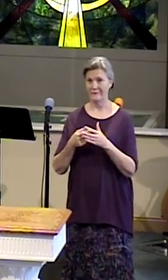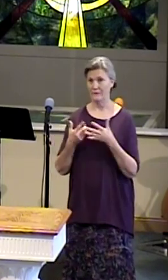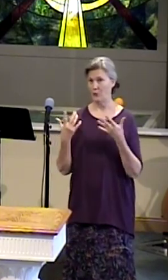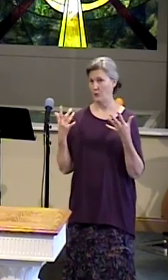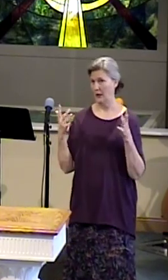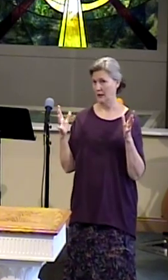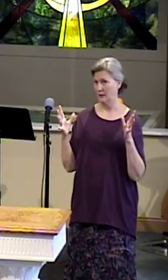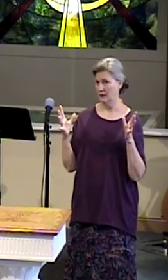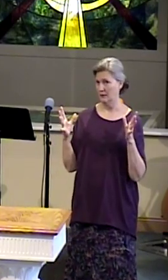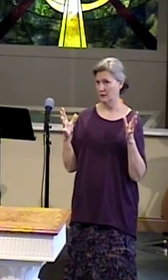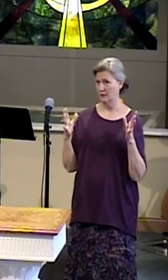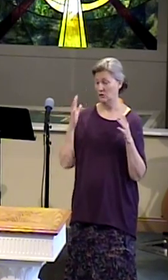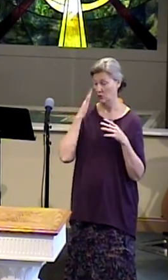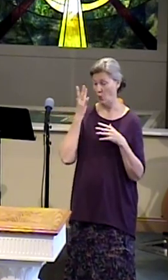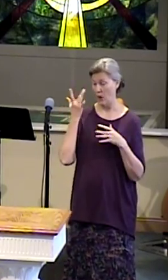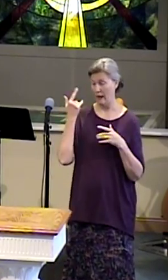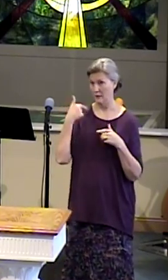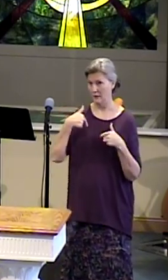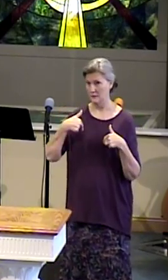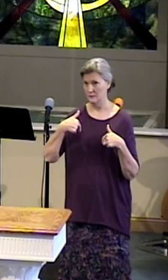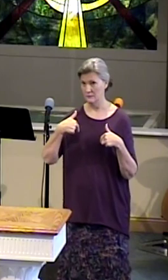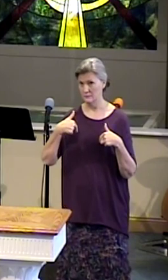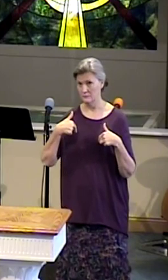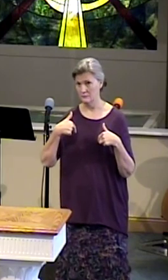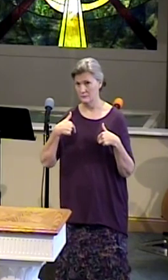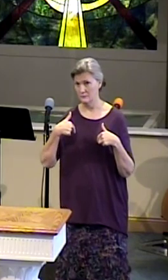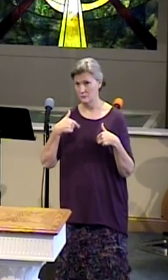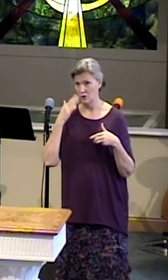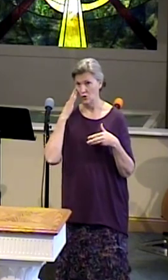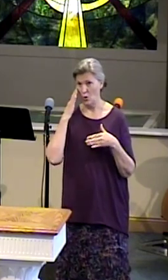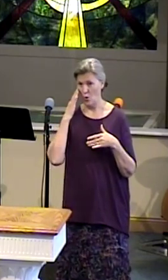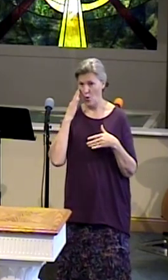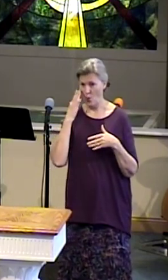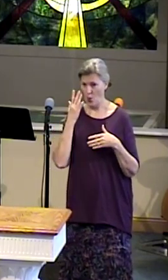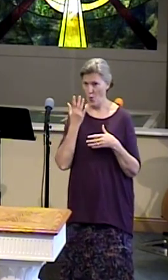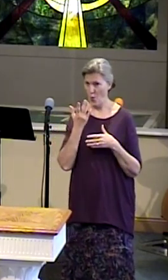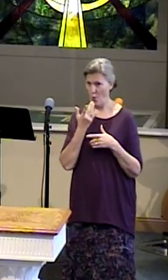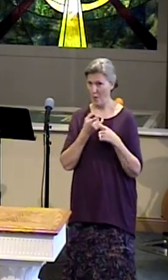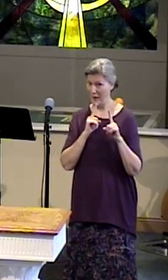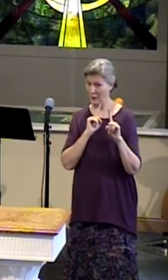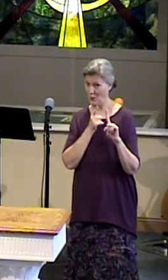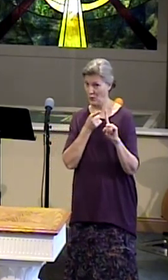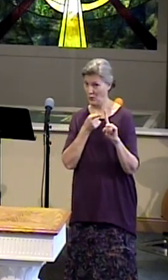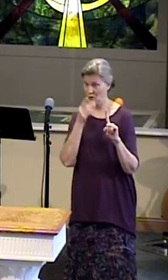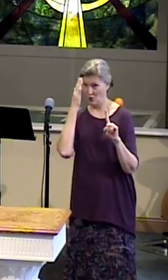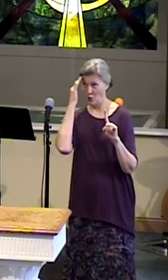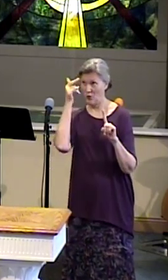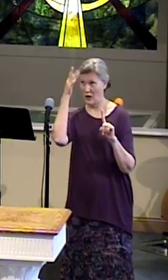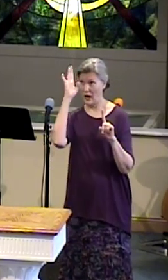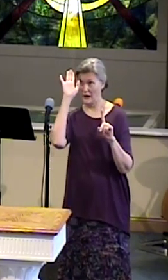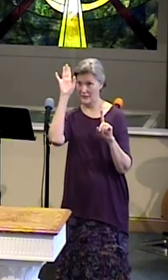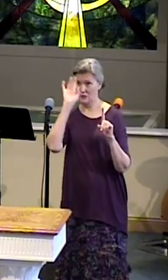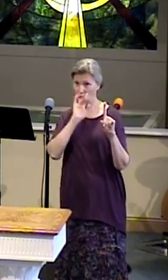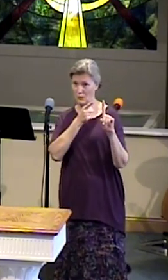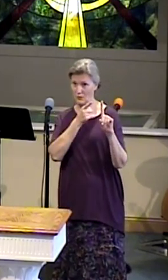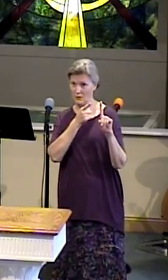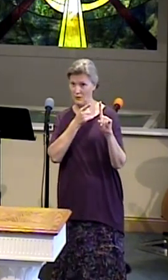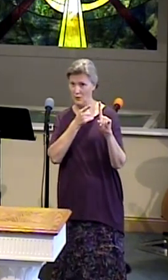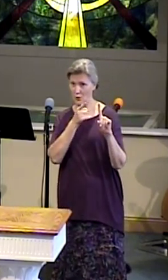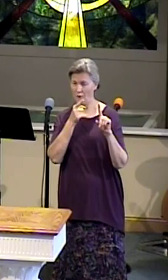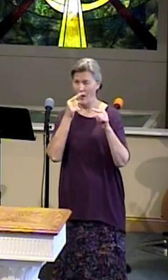You know why I'm here? You know what I'm after. You know what God's after. You've already started to formulate reasons